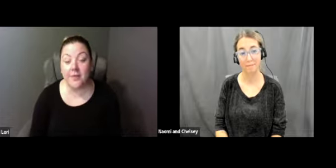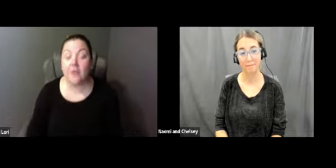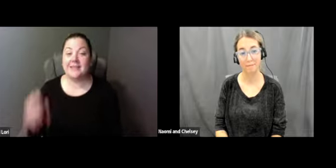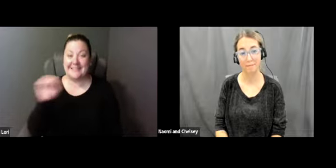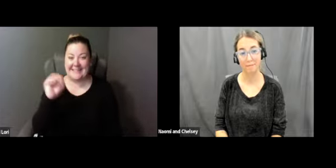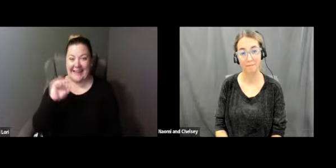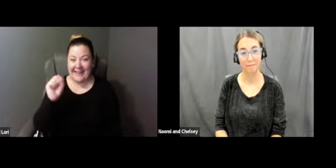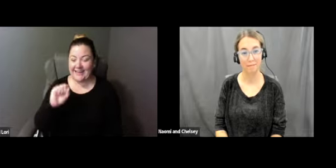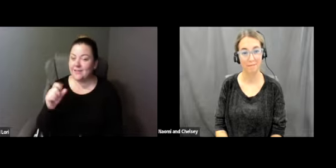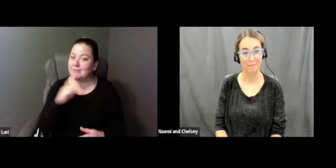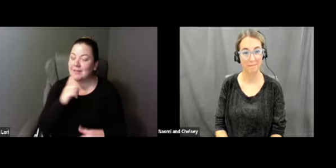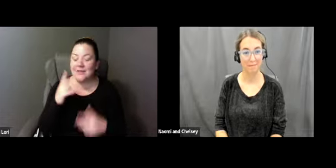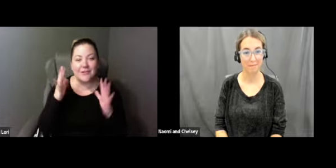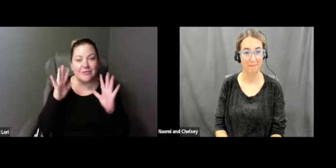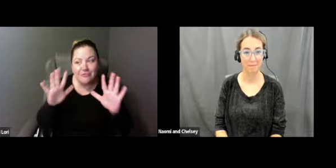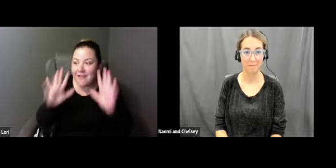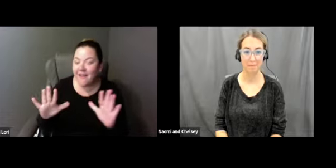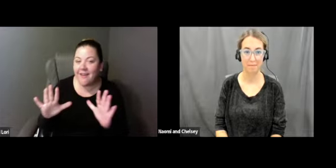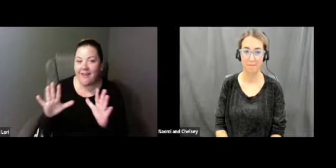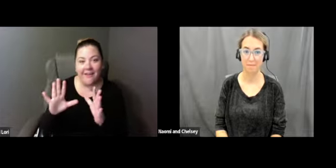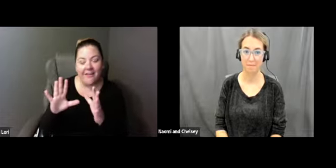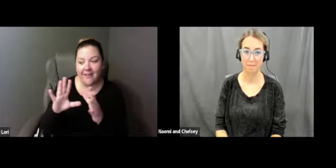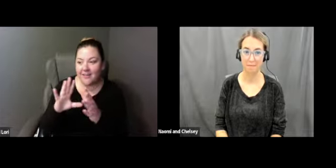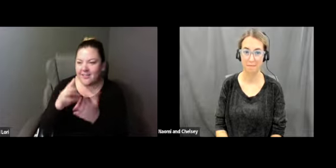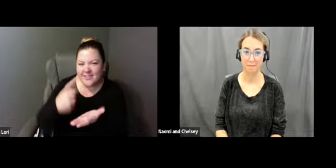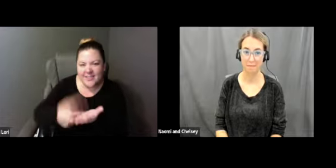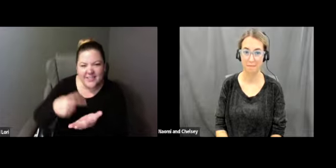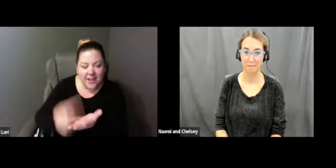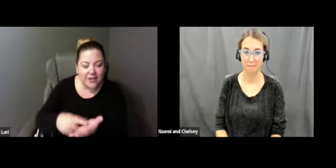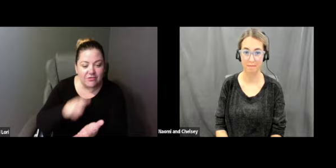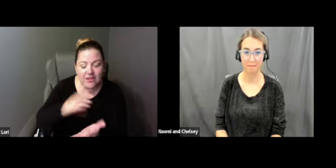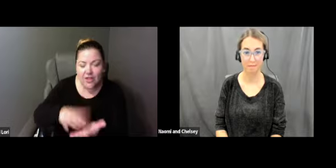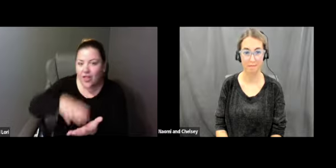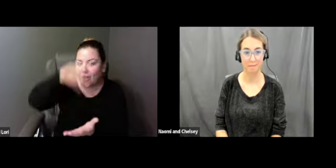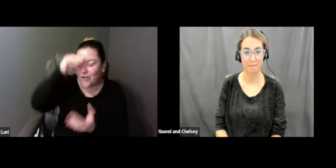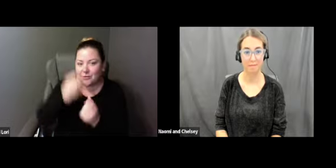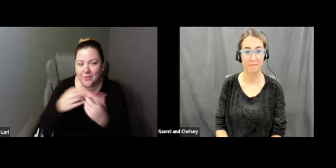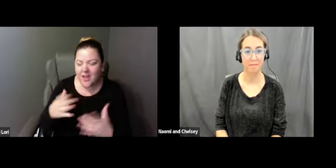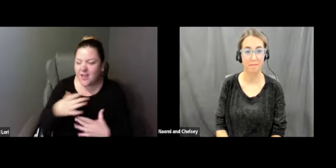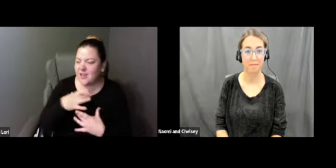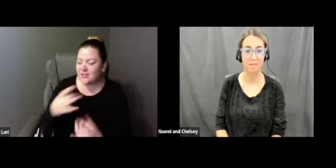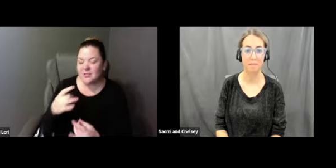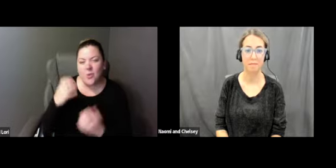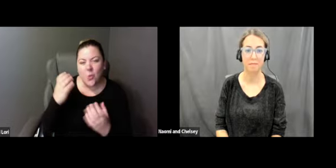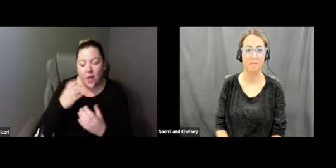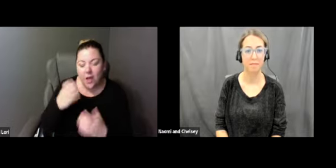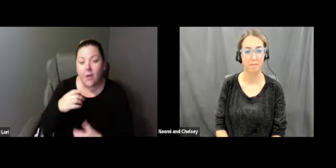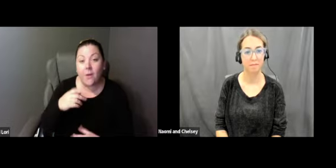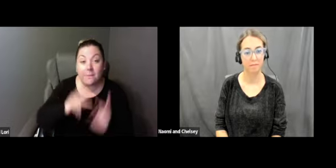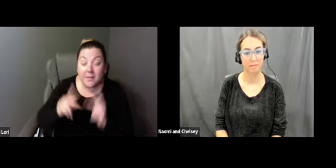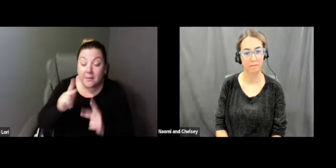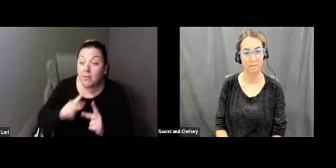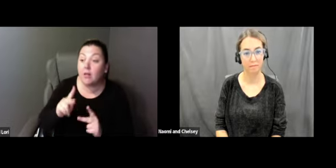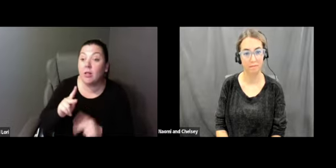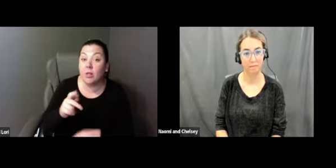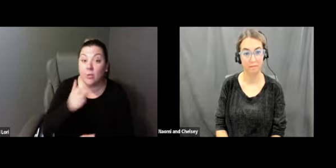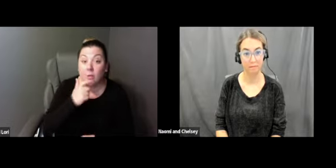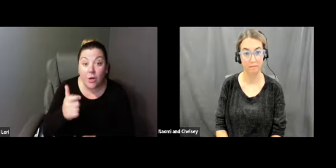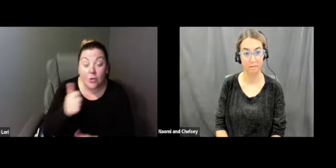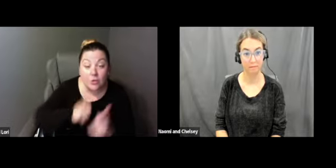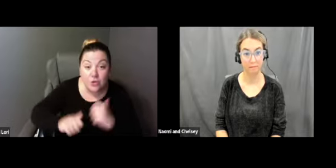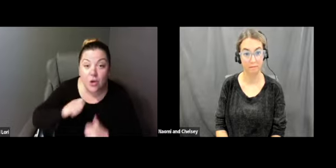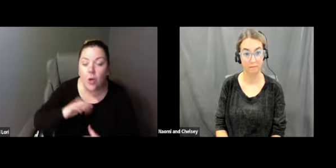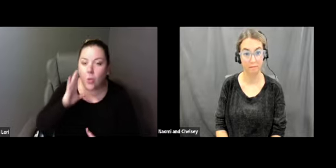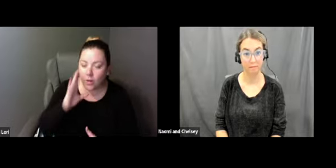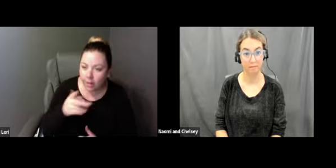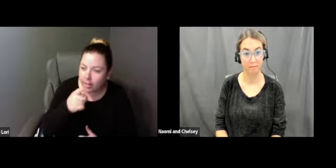such a great conversation and very enlightening, very interesting. And I know the folks who listen to this are going to find a lot of value out of this